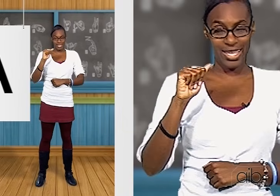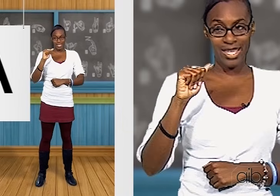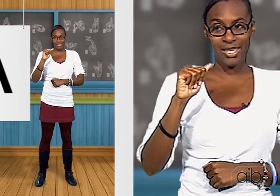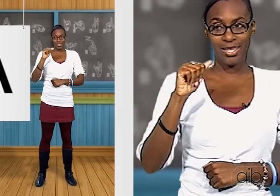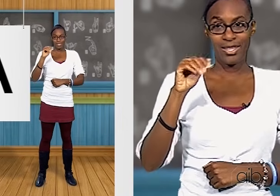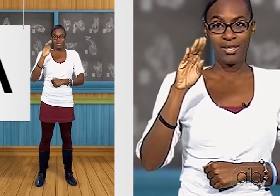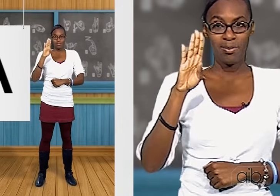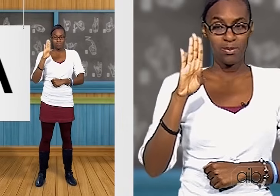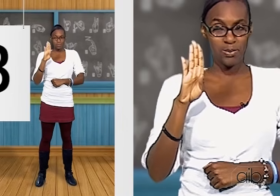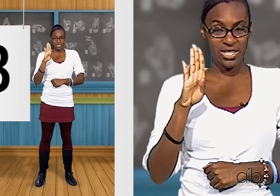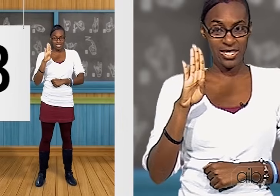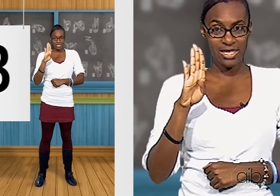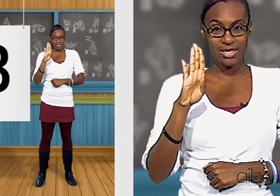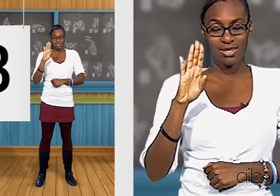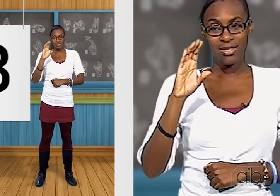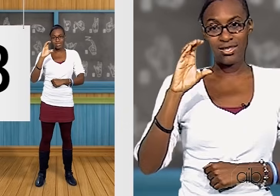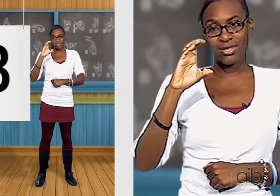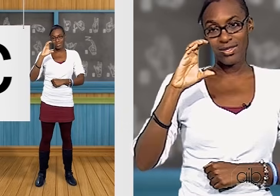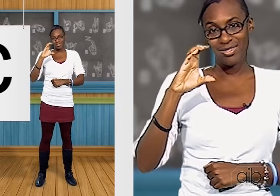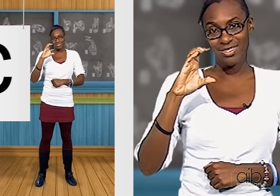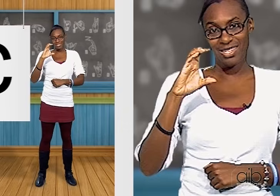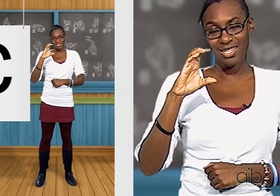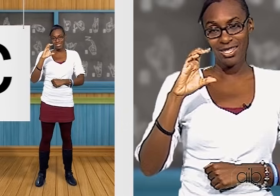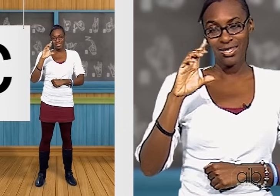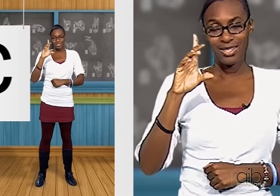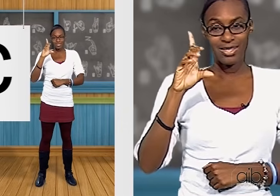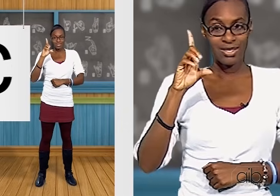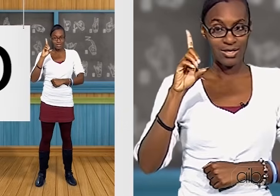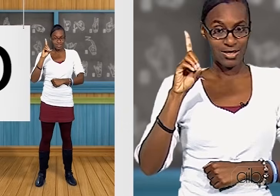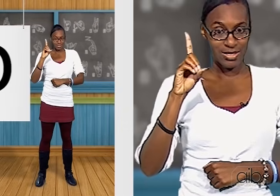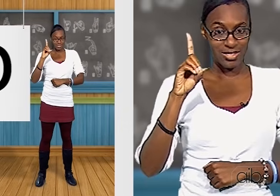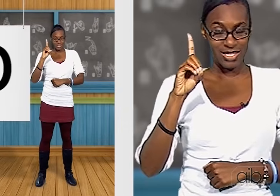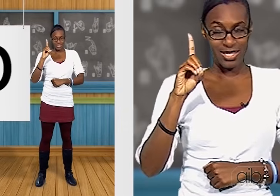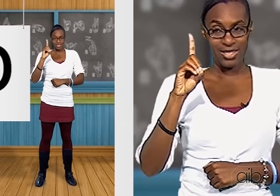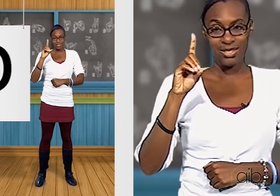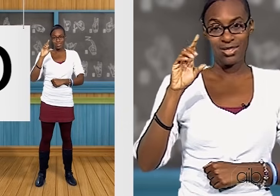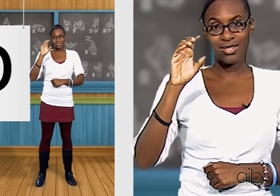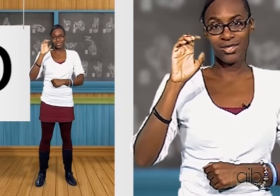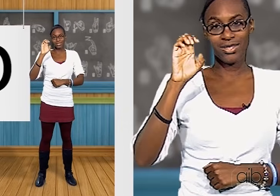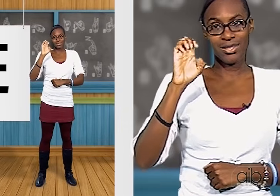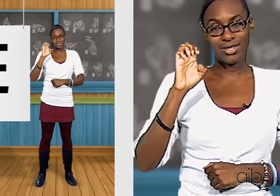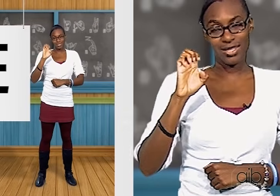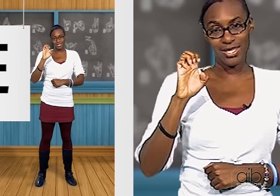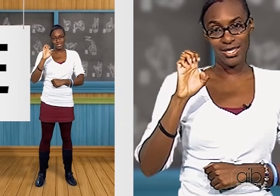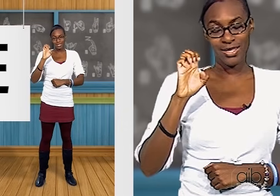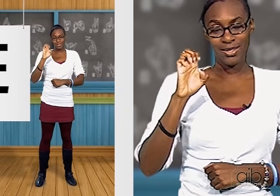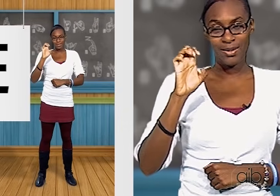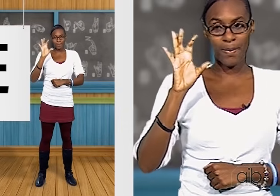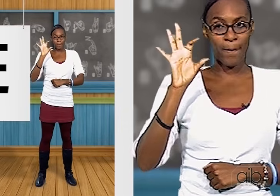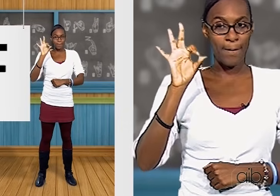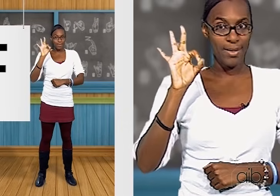A, B, C, D, E,